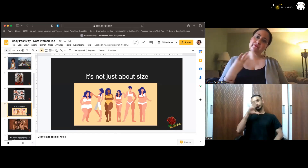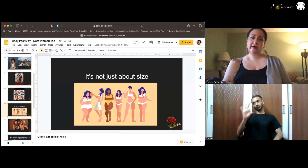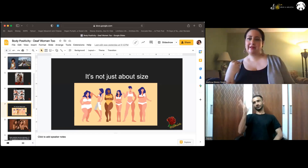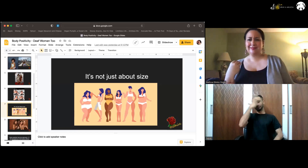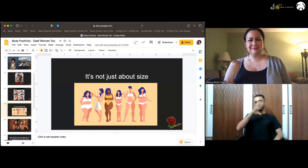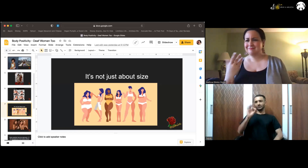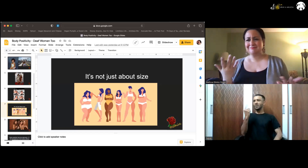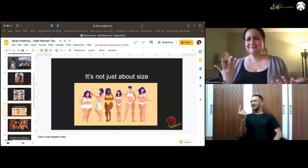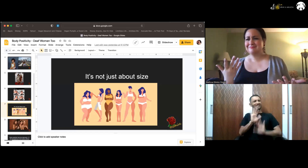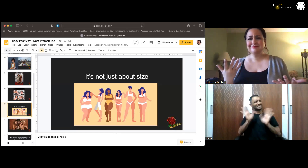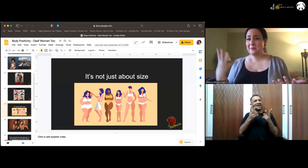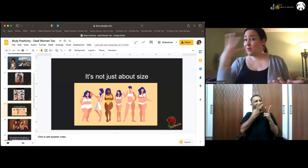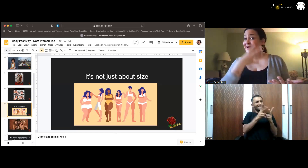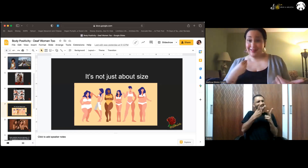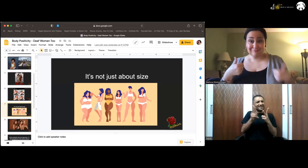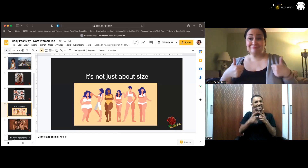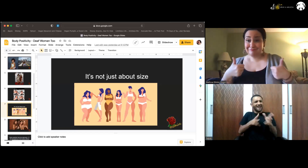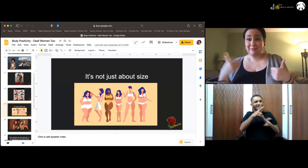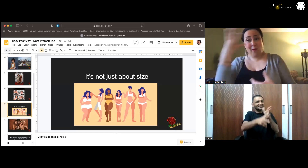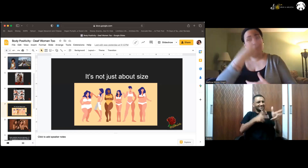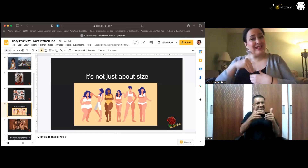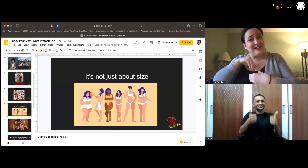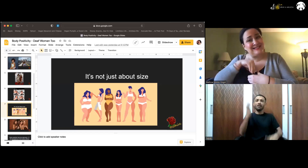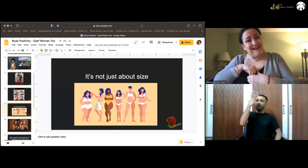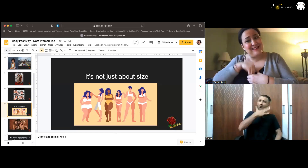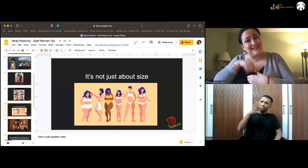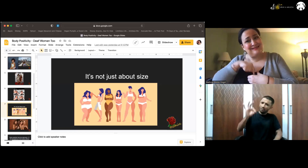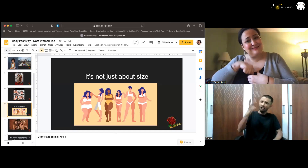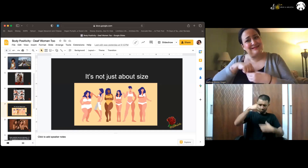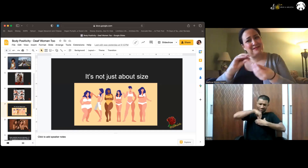that just body positivity is enough for us.